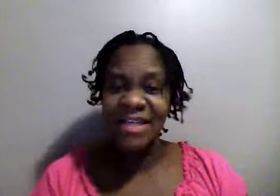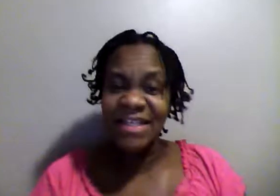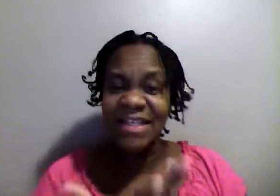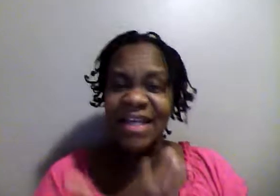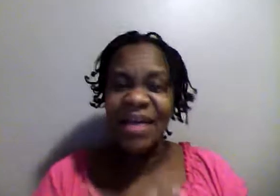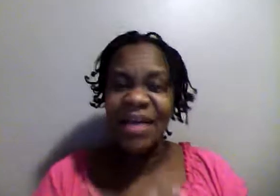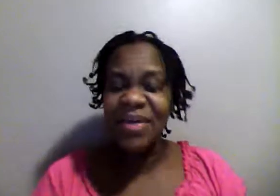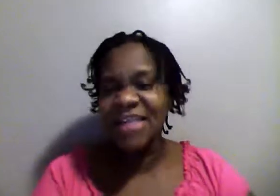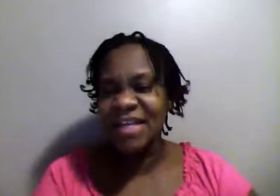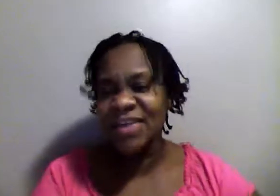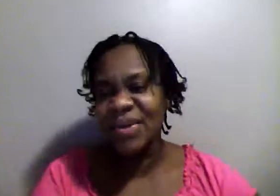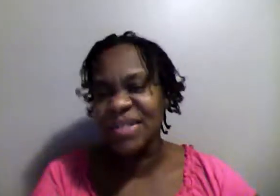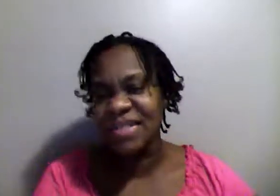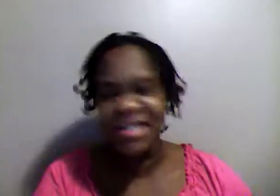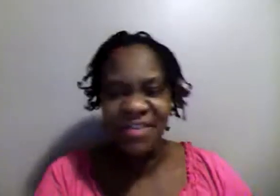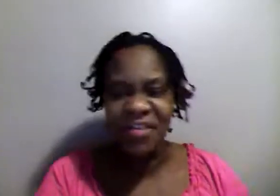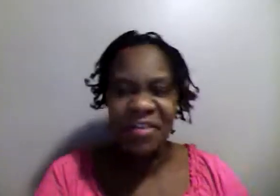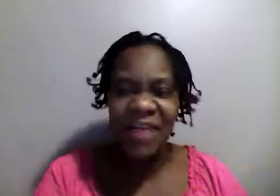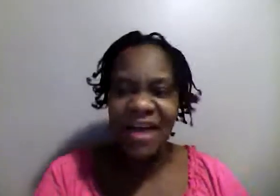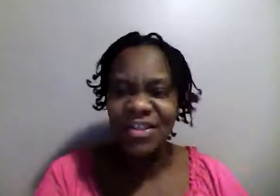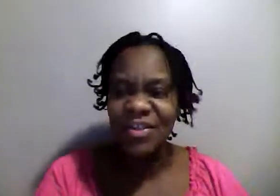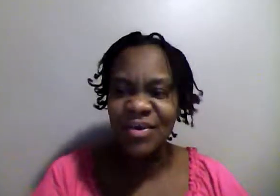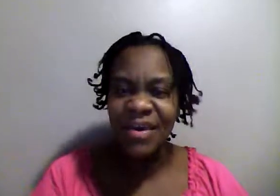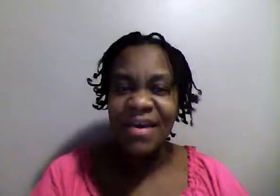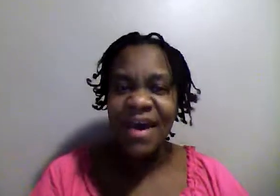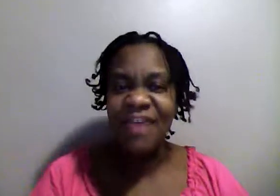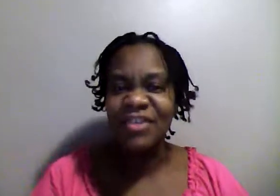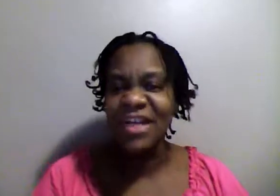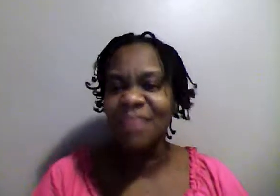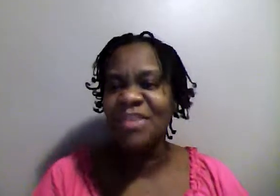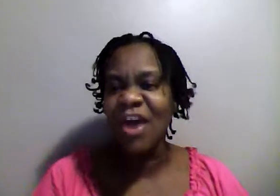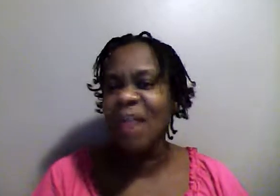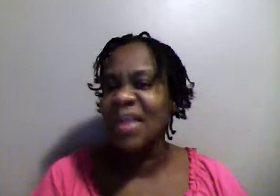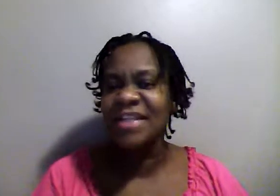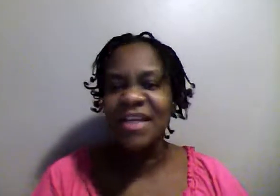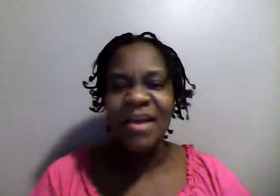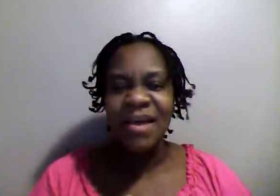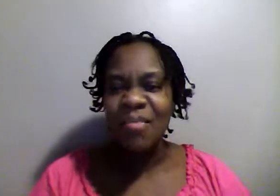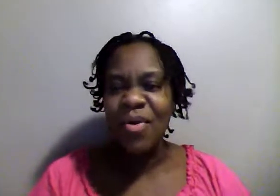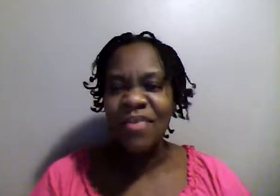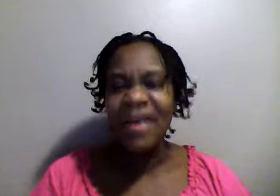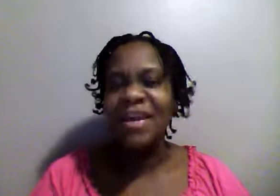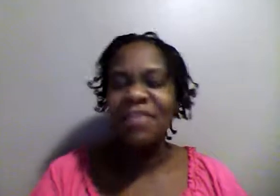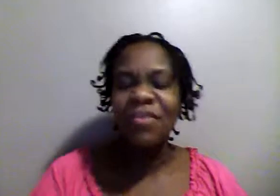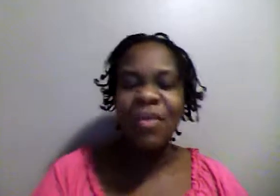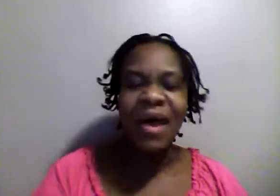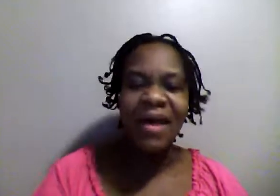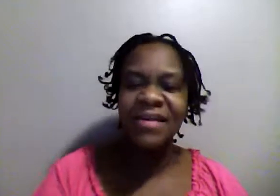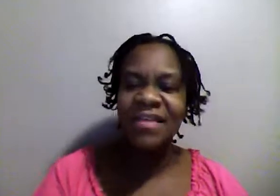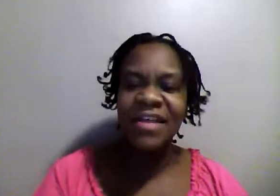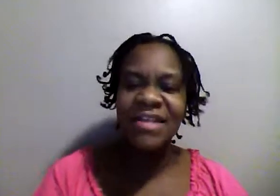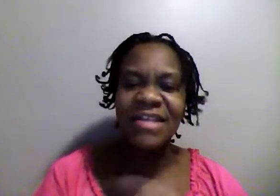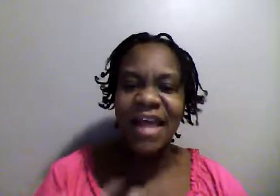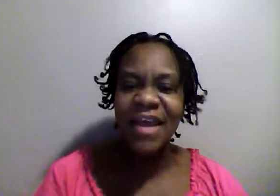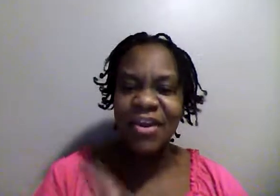in a liquid state, so it is easier for the plants to actually absorb it more than if you had things like your